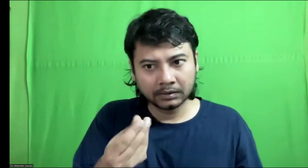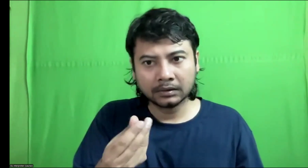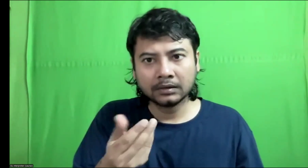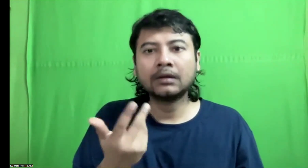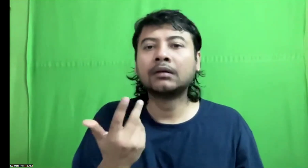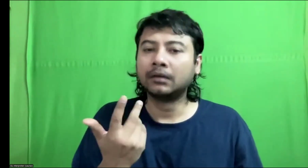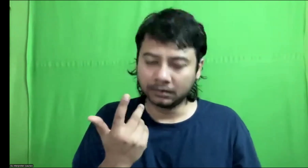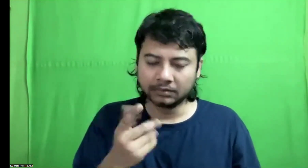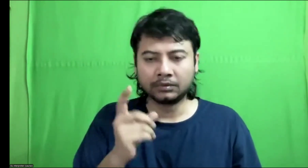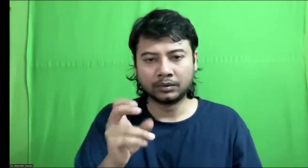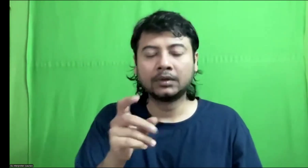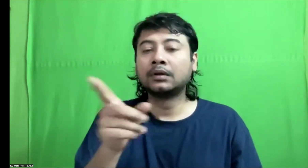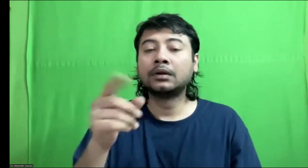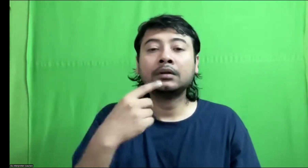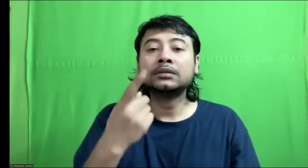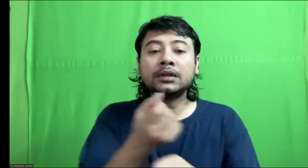dabba